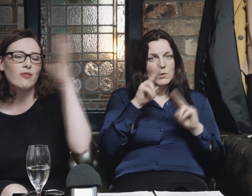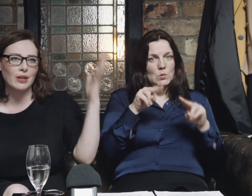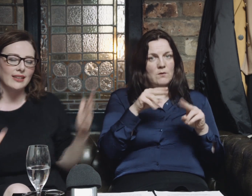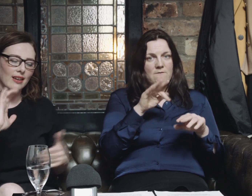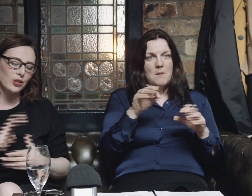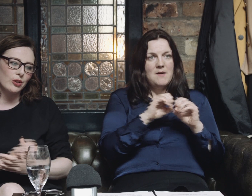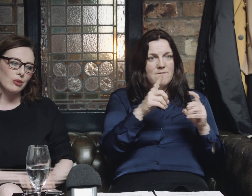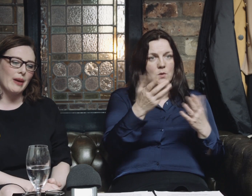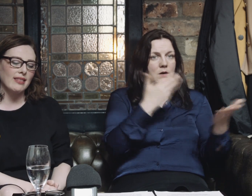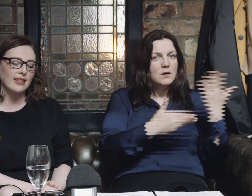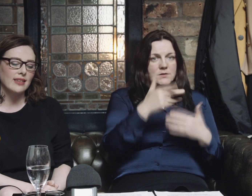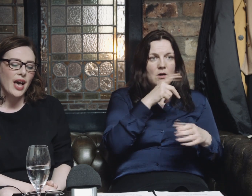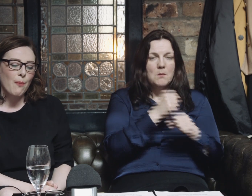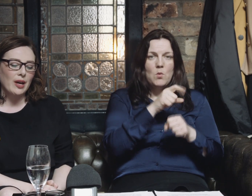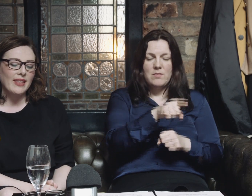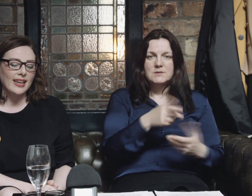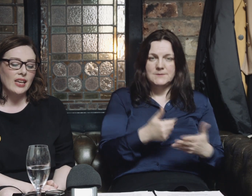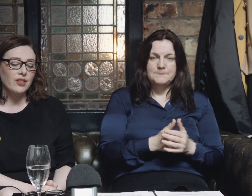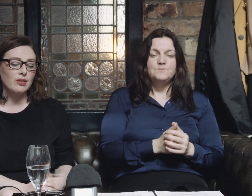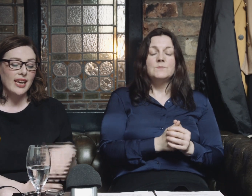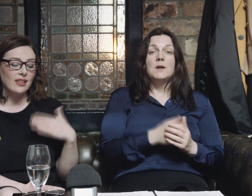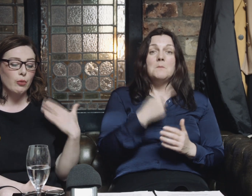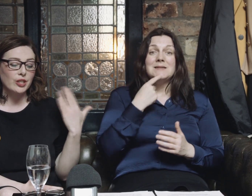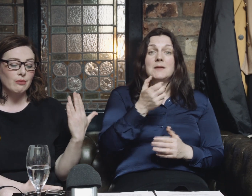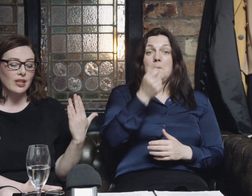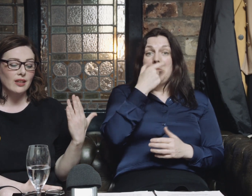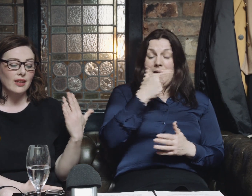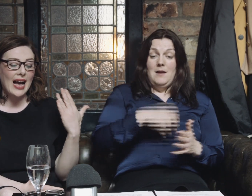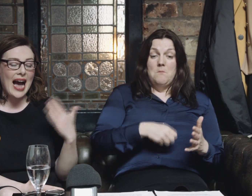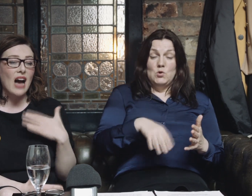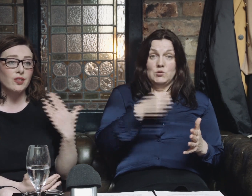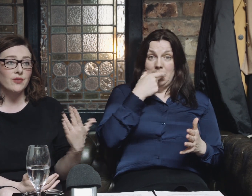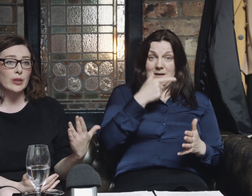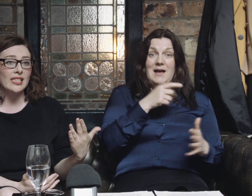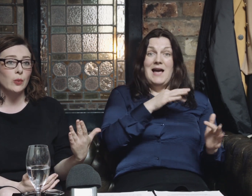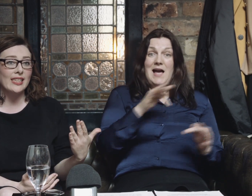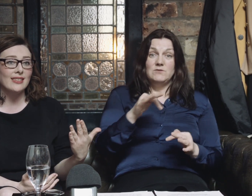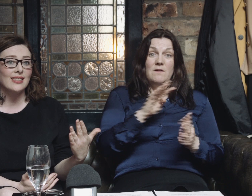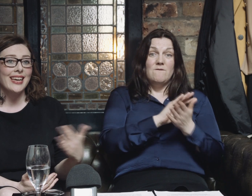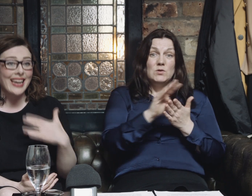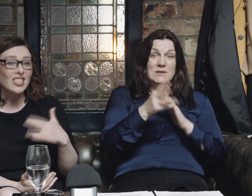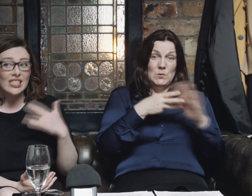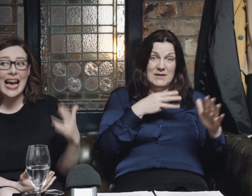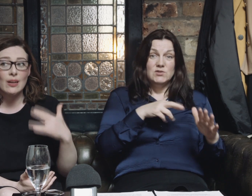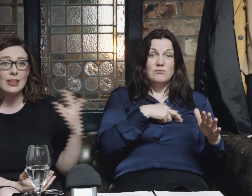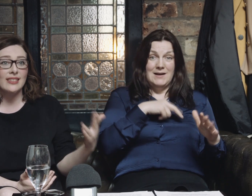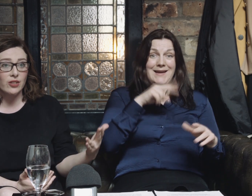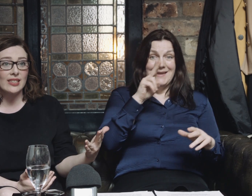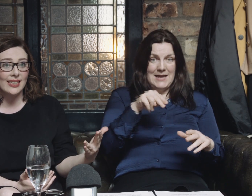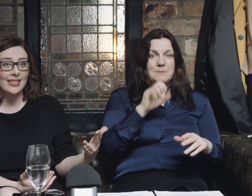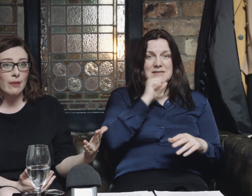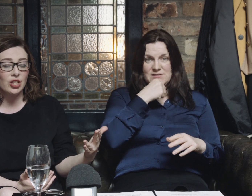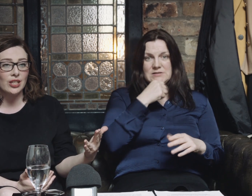from everybody that I talk to about this, but that if you take the abortion pill after 14 weeks, it actually can